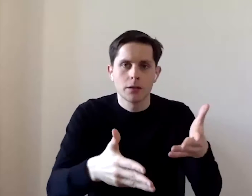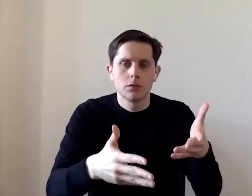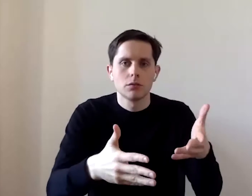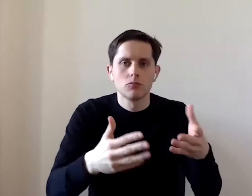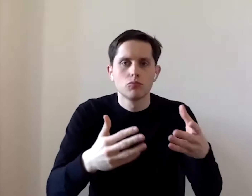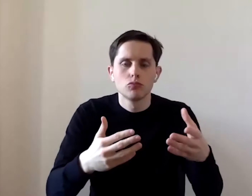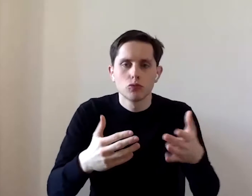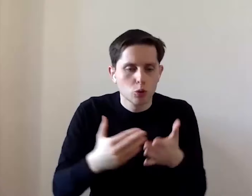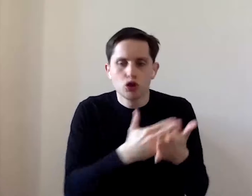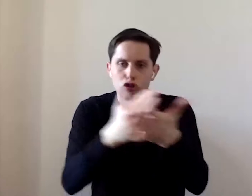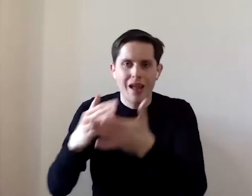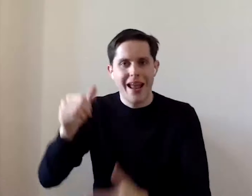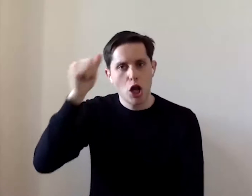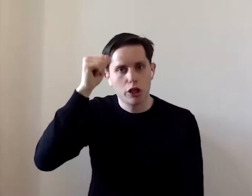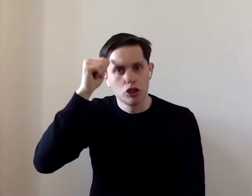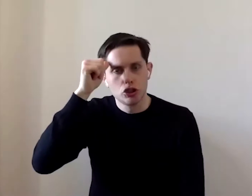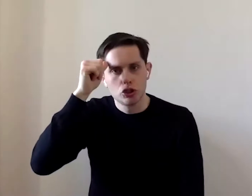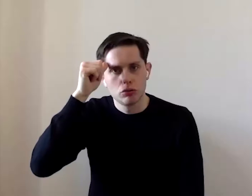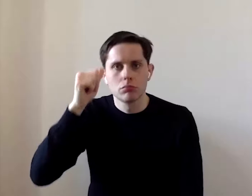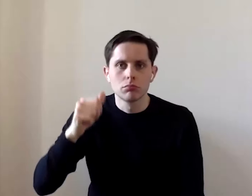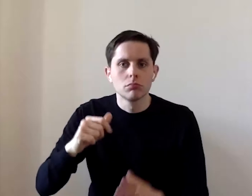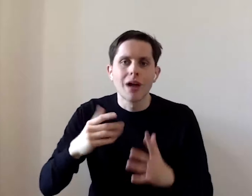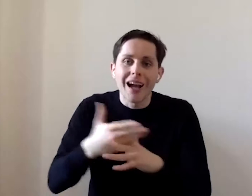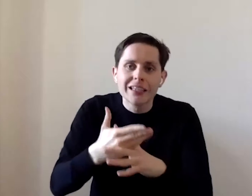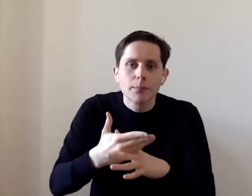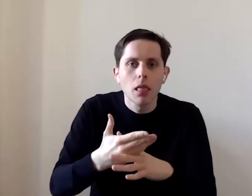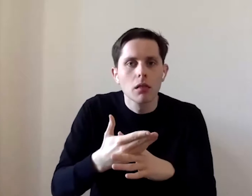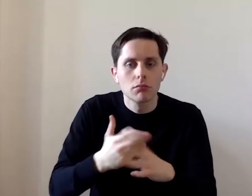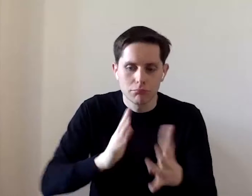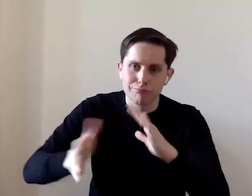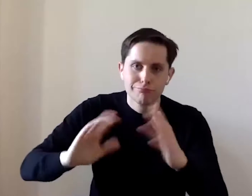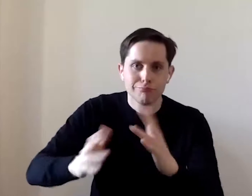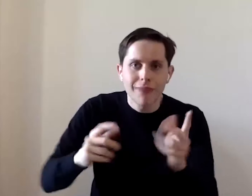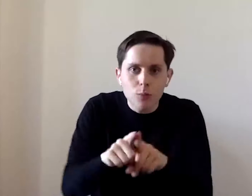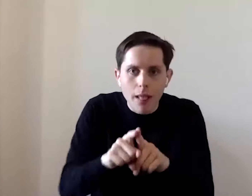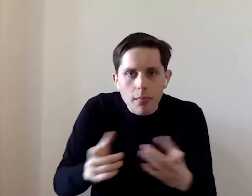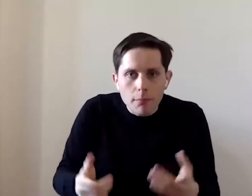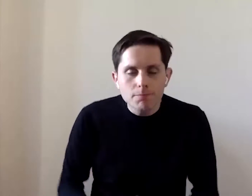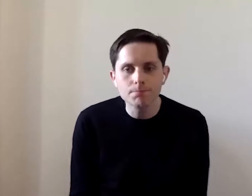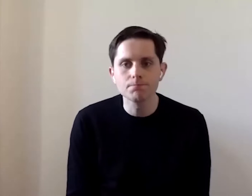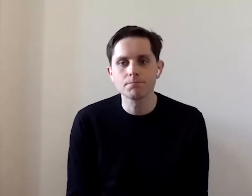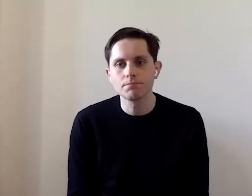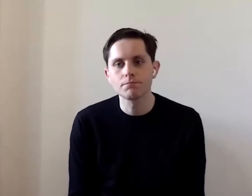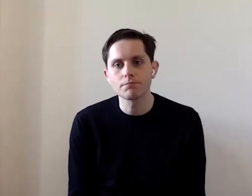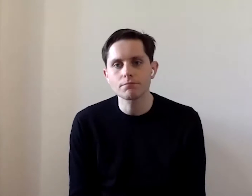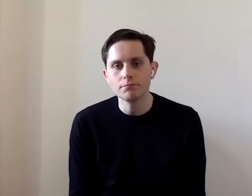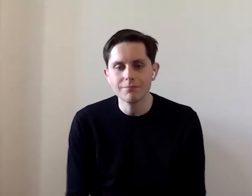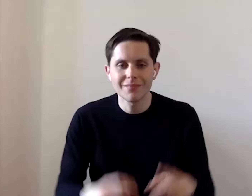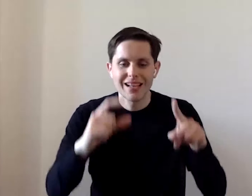There needs to be a connection between the RIBA and schools, and there also needs to be the resources there, as well as the resources by the universities